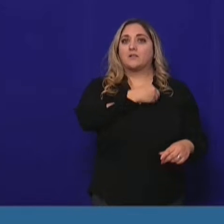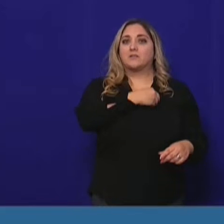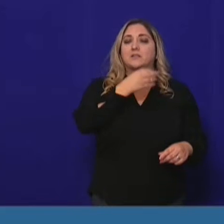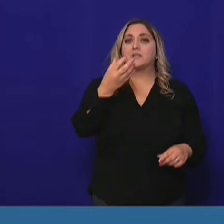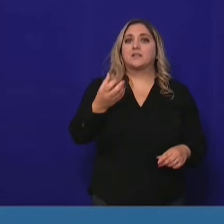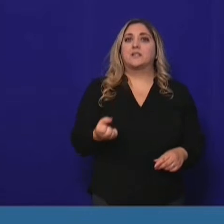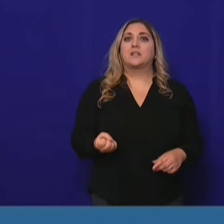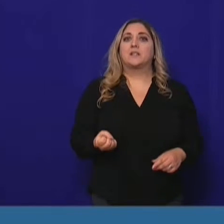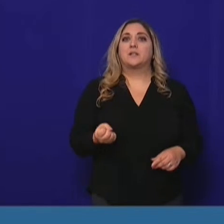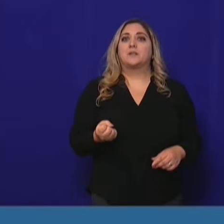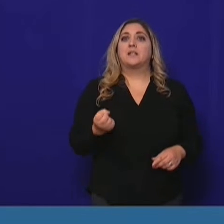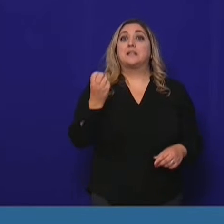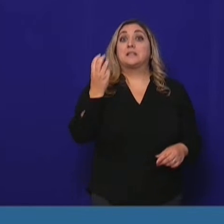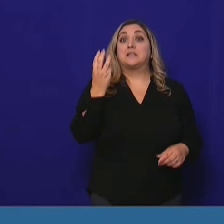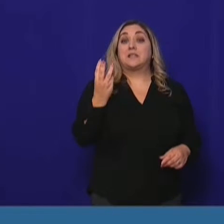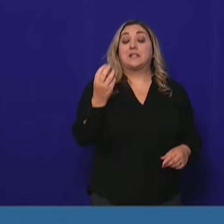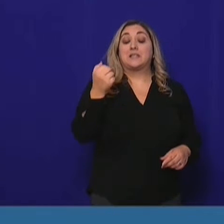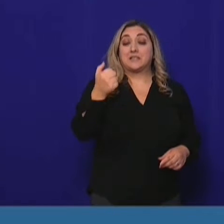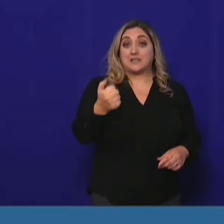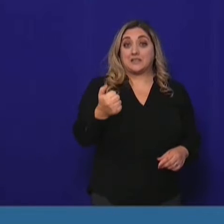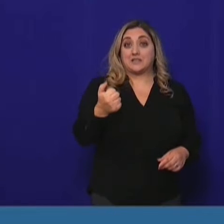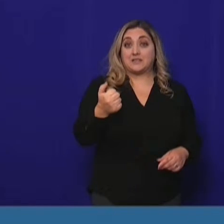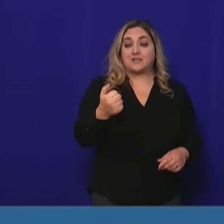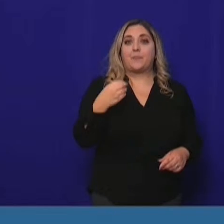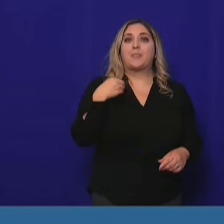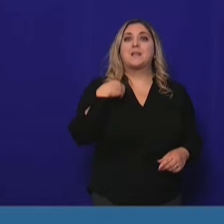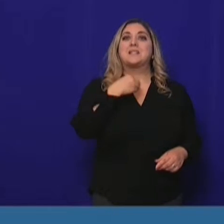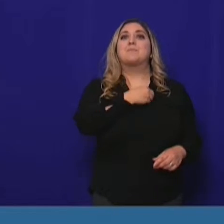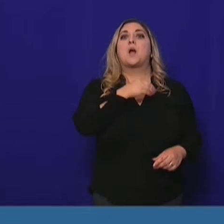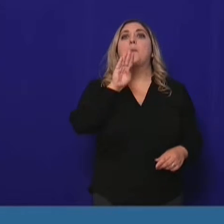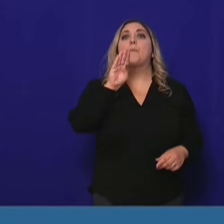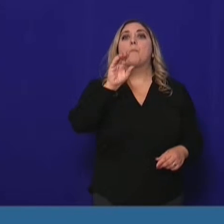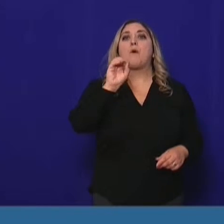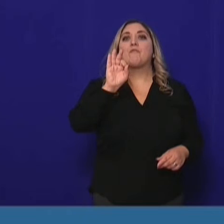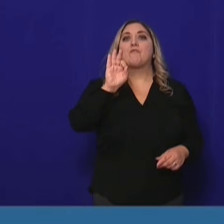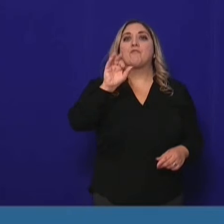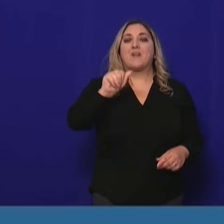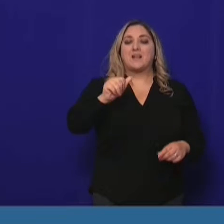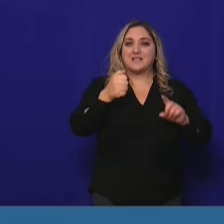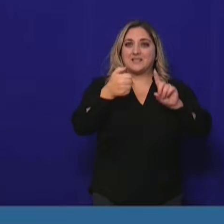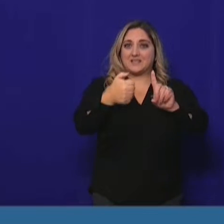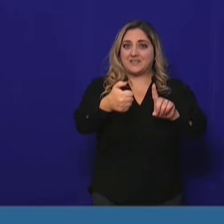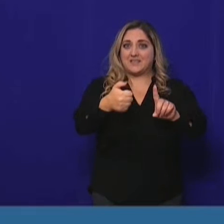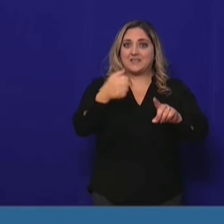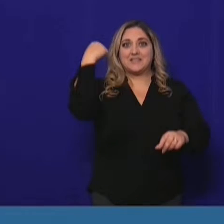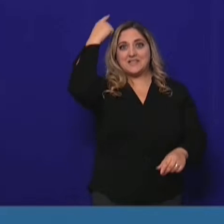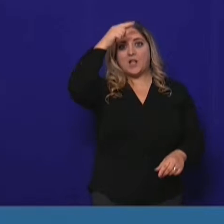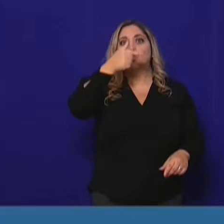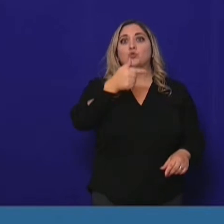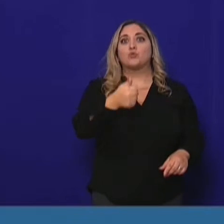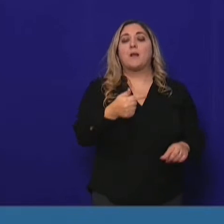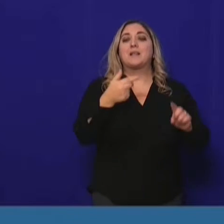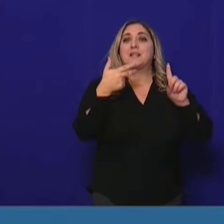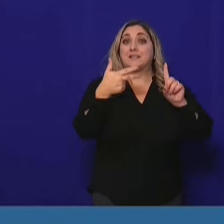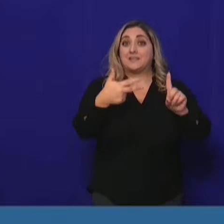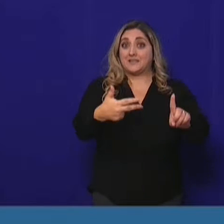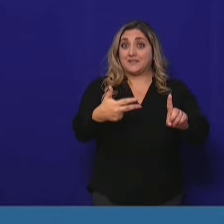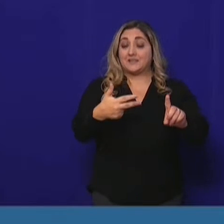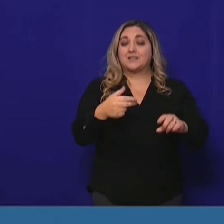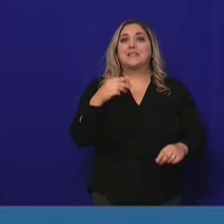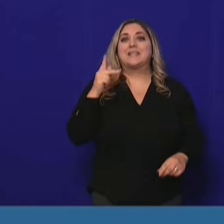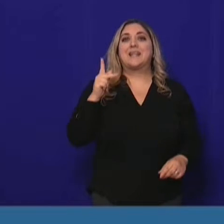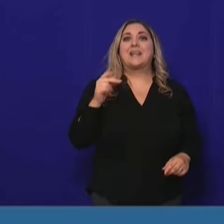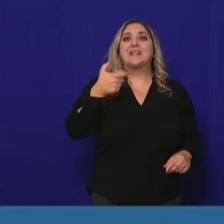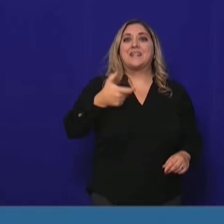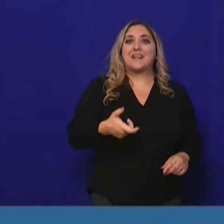għandna 36 każ, l-Isptar Boffa għandna 16 il-każ, St. Thomas għandna 18 il-każ,